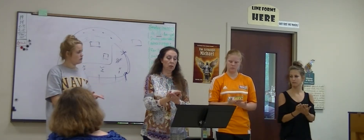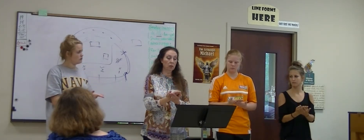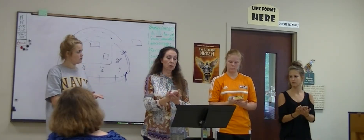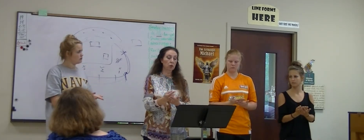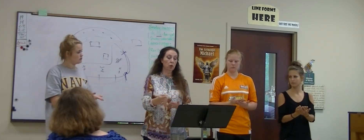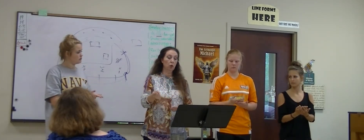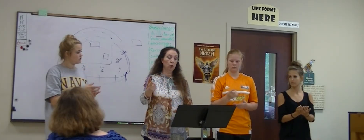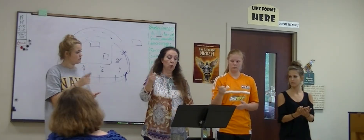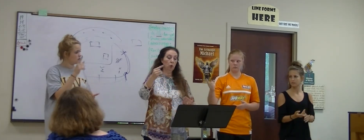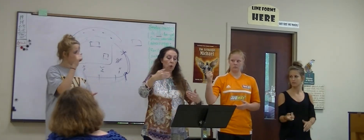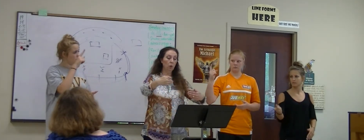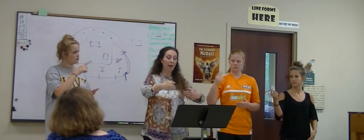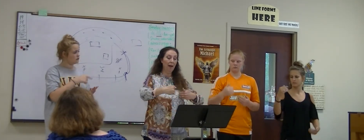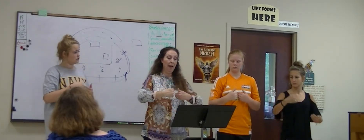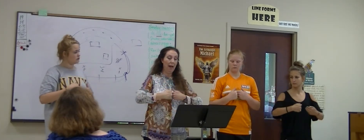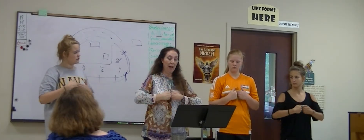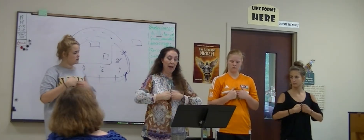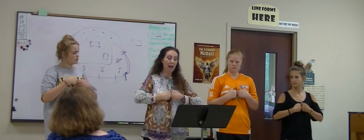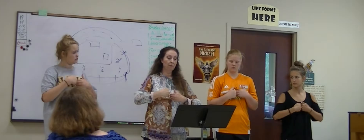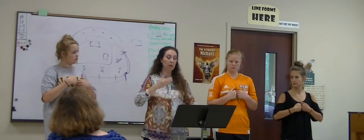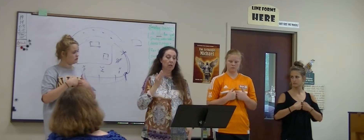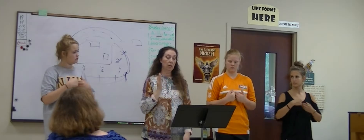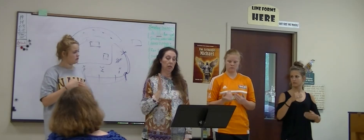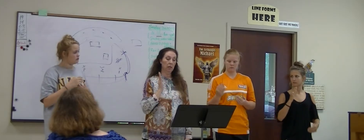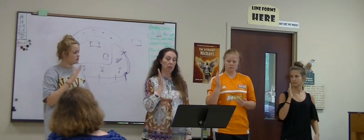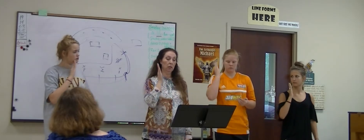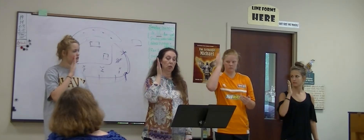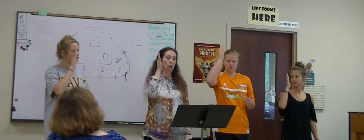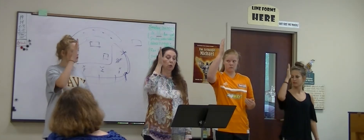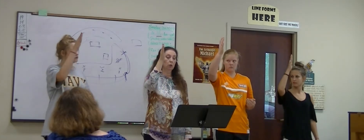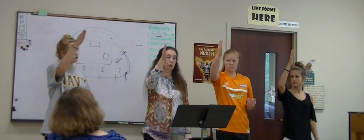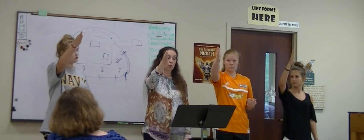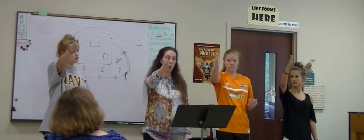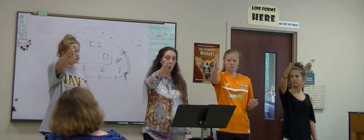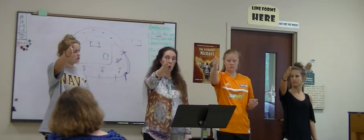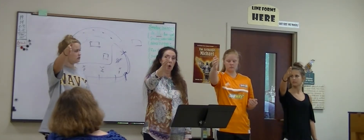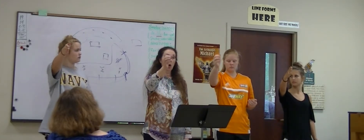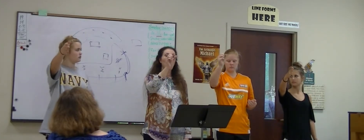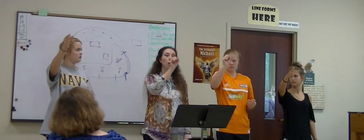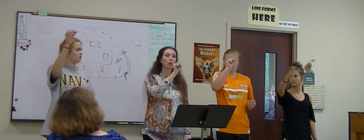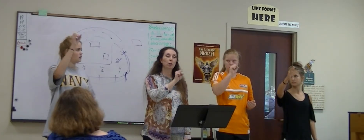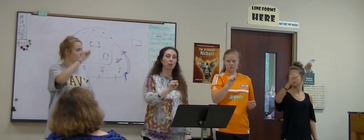goodness you have in store, so